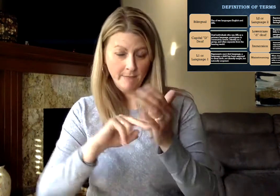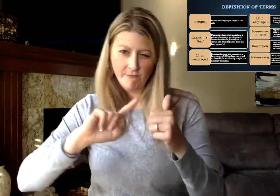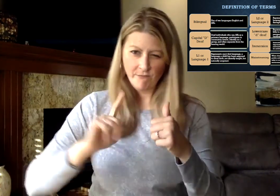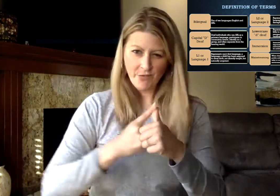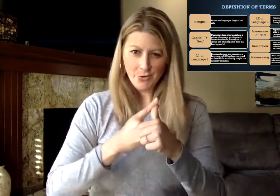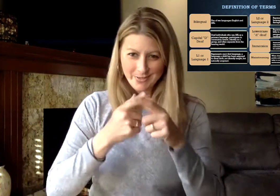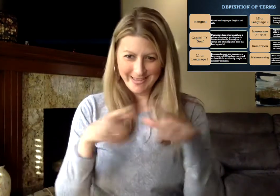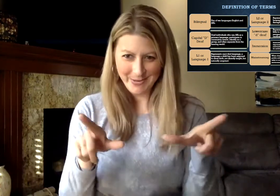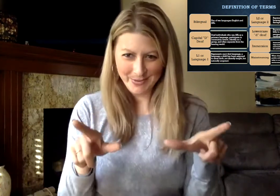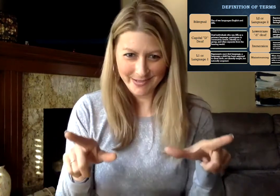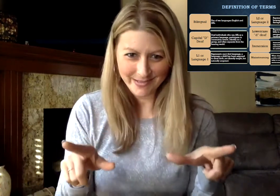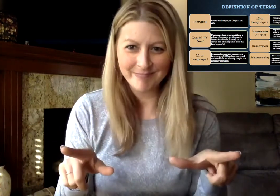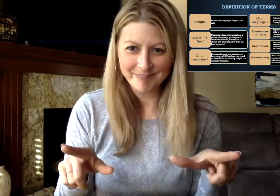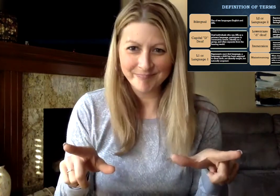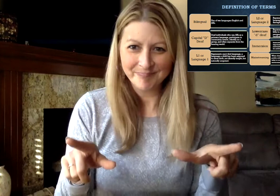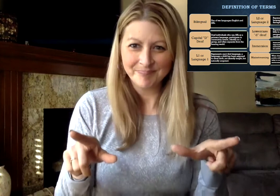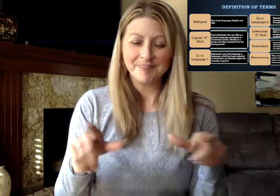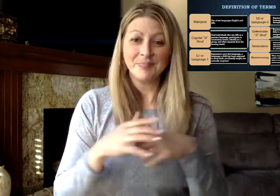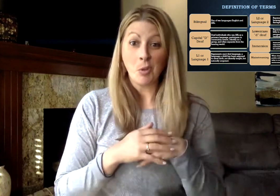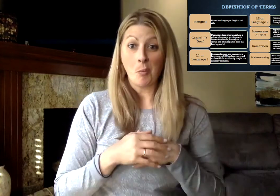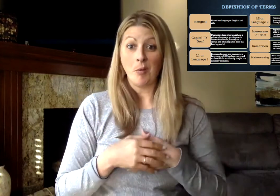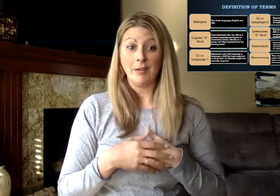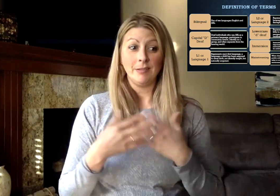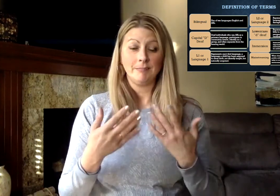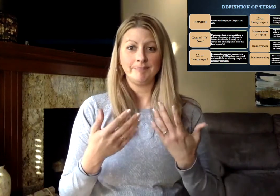L1 means it's their first language.